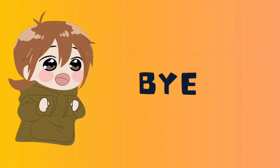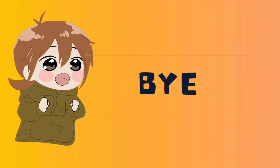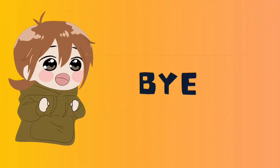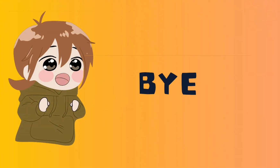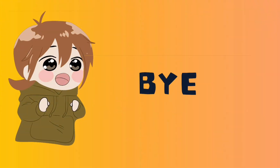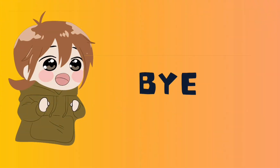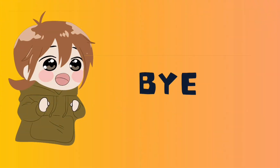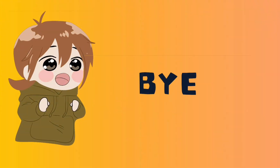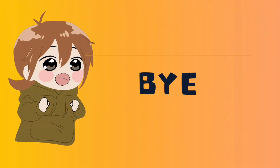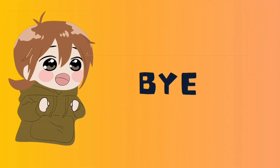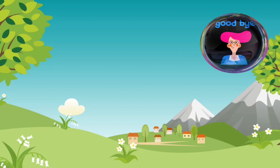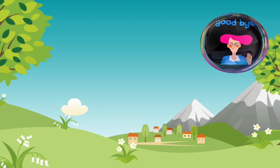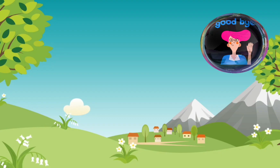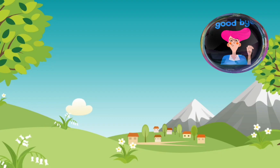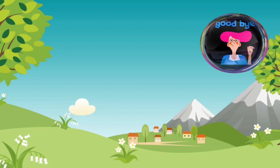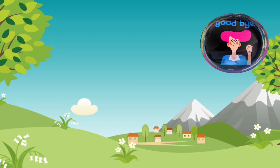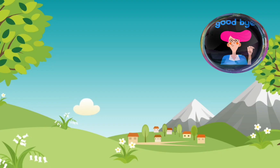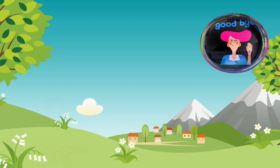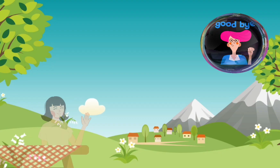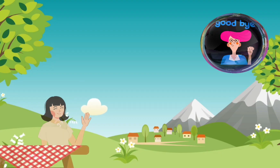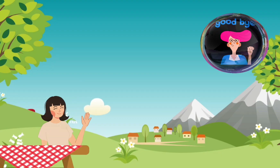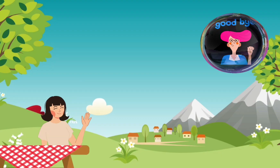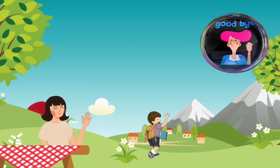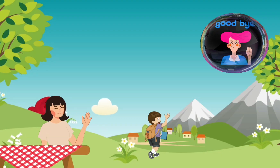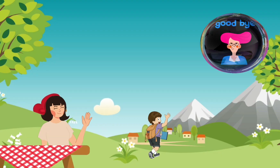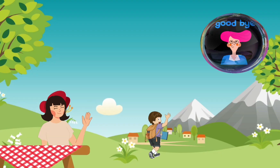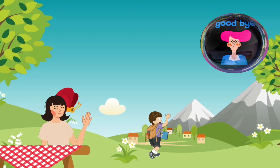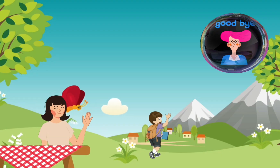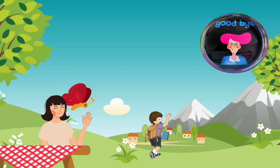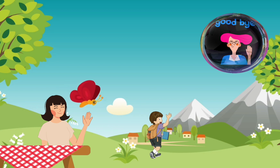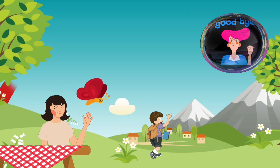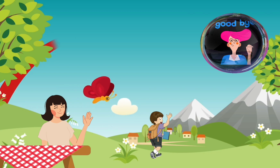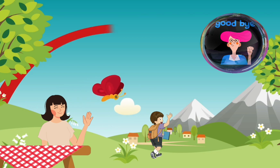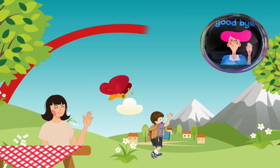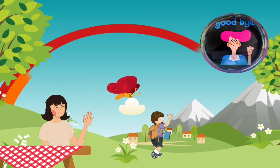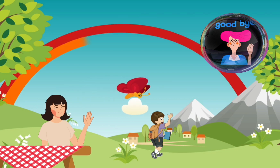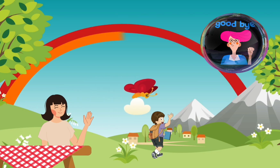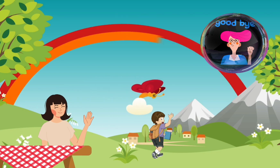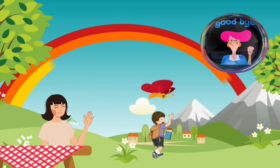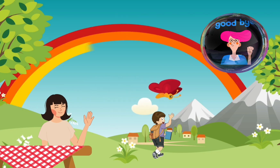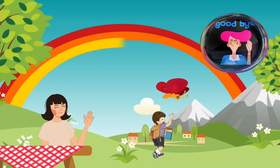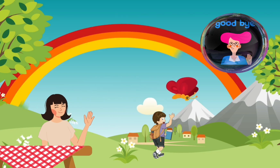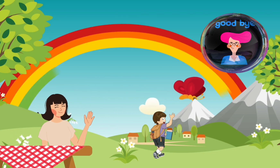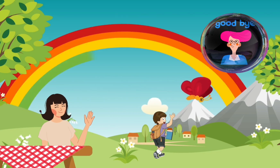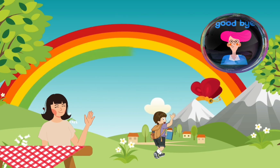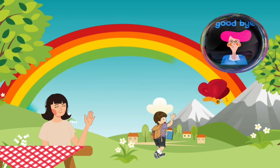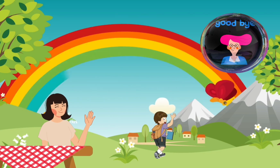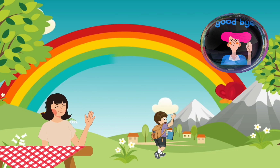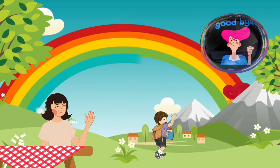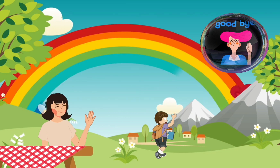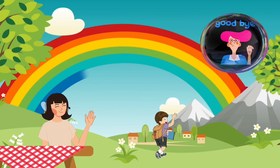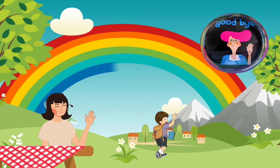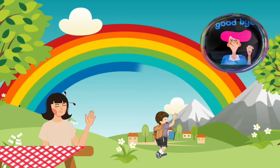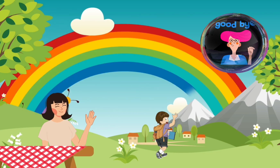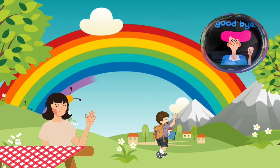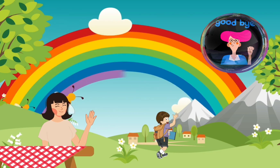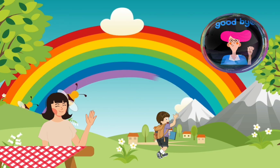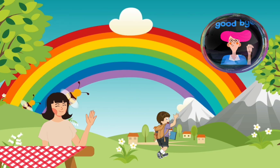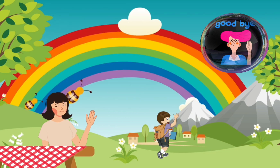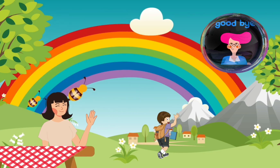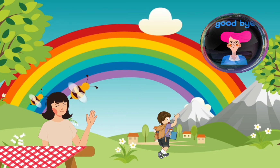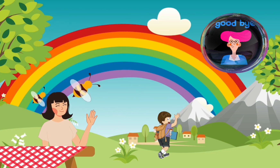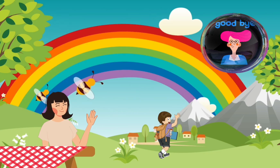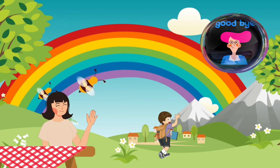To say bye, we simply wave. We say bye like this when someone leaves